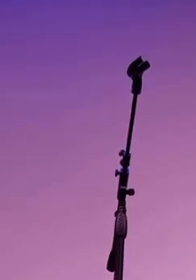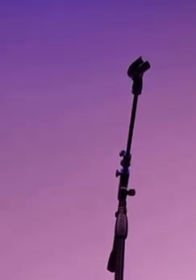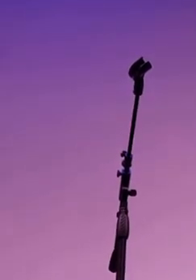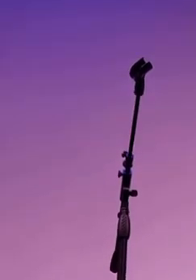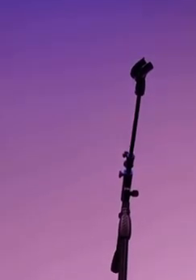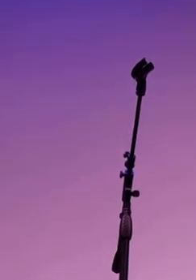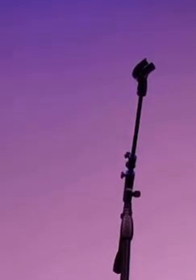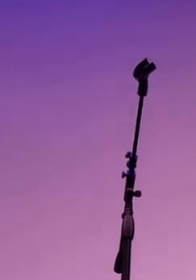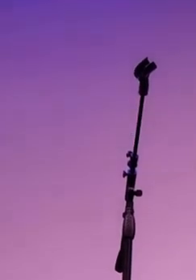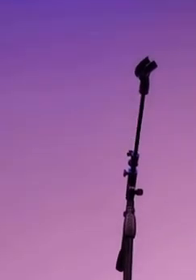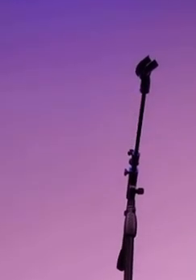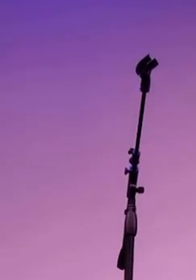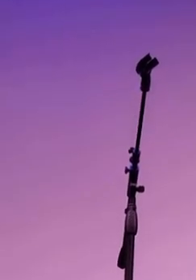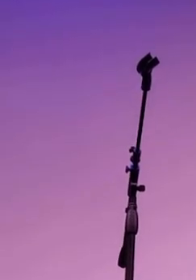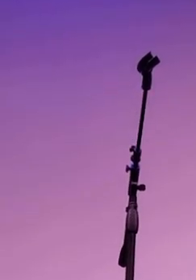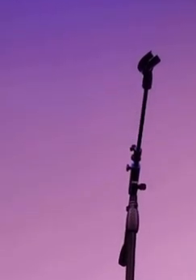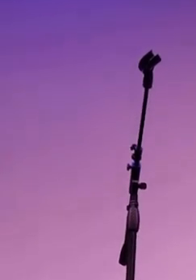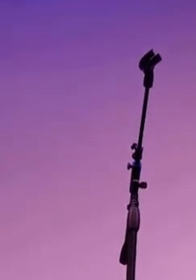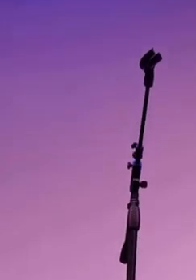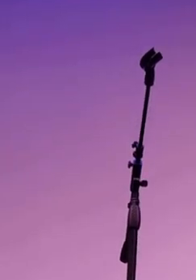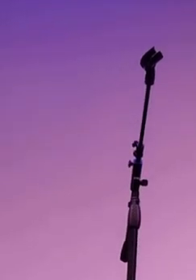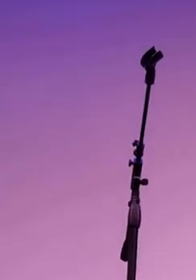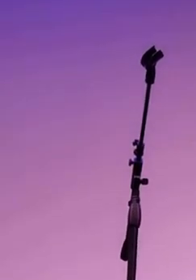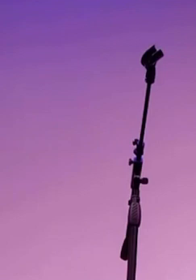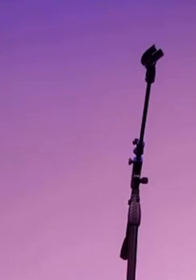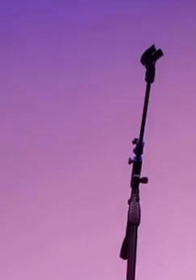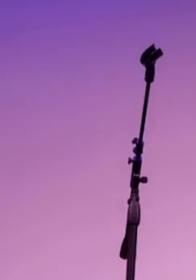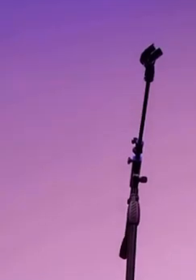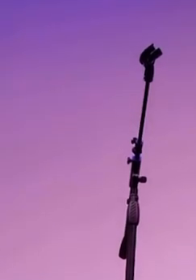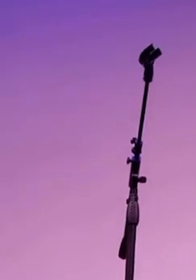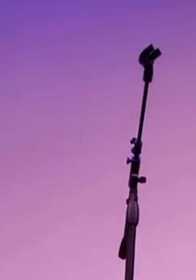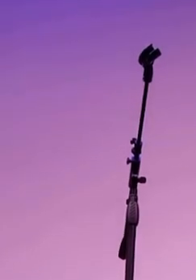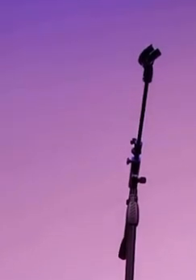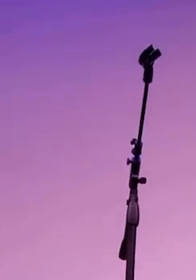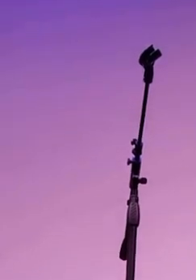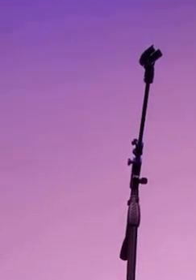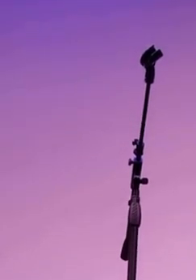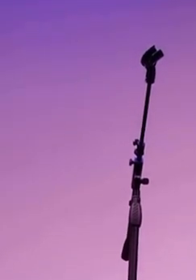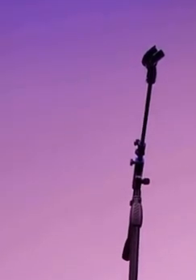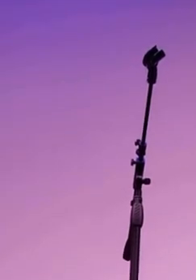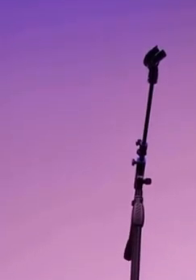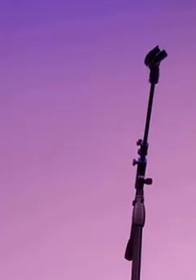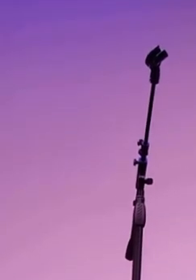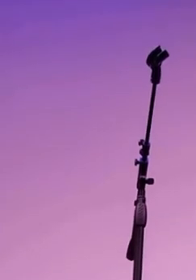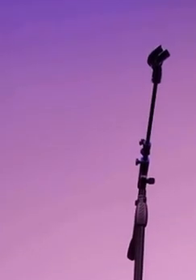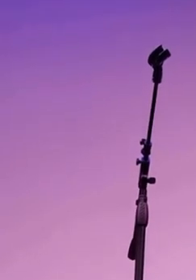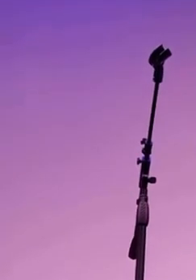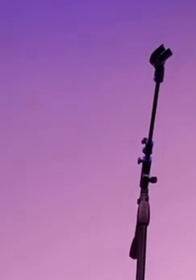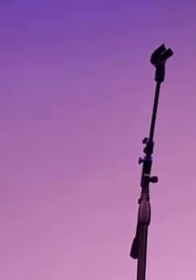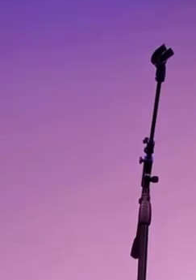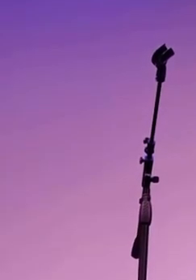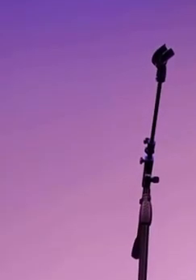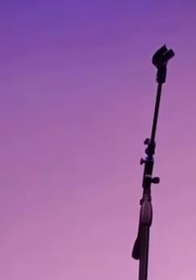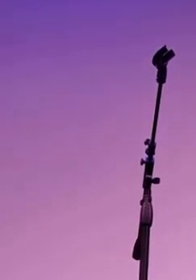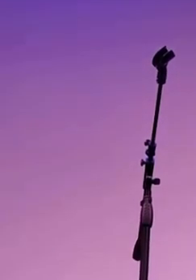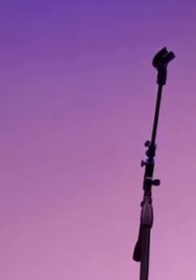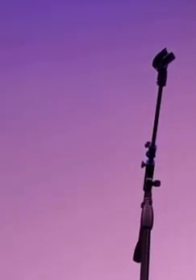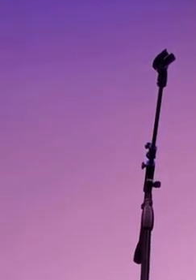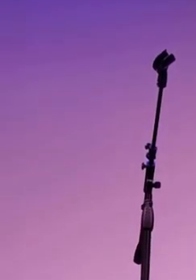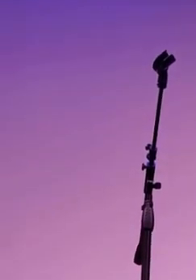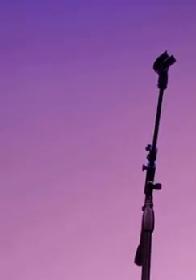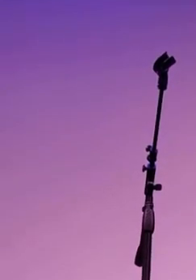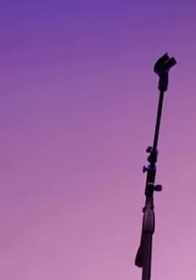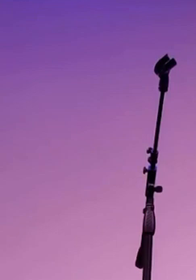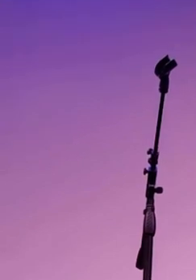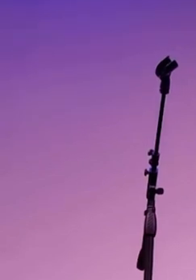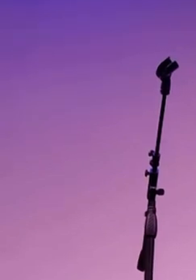but it's maybe the most beautiful song I've ever written. But I think also there's this idea in it that